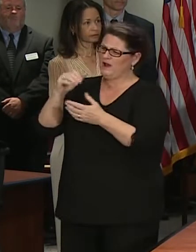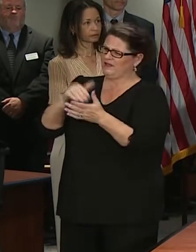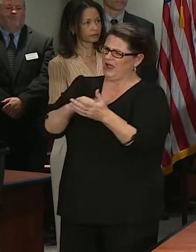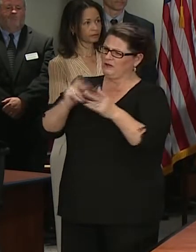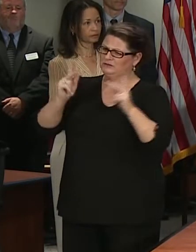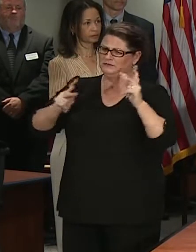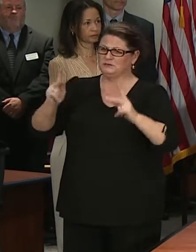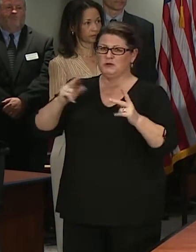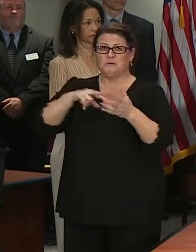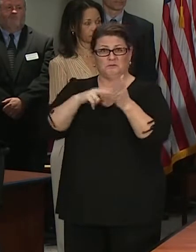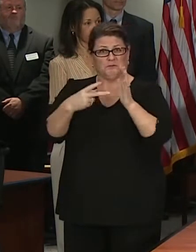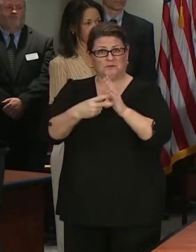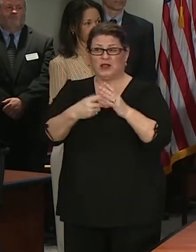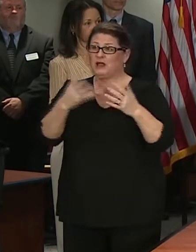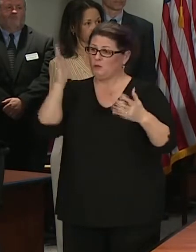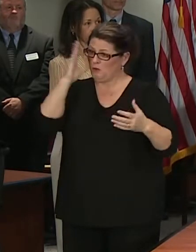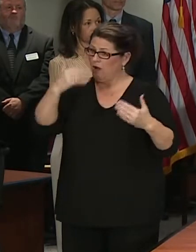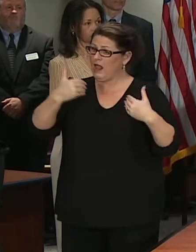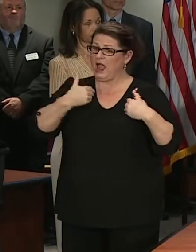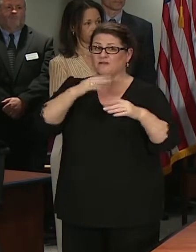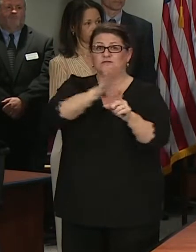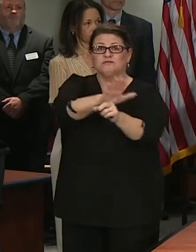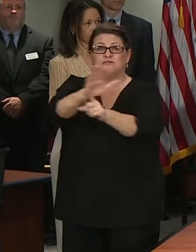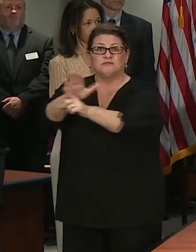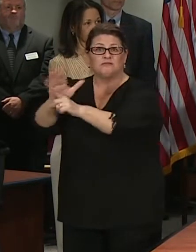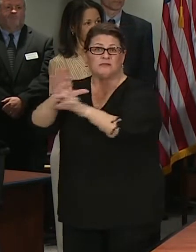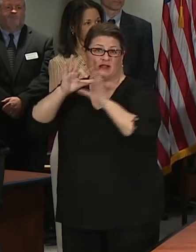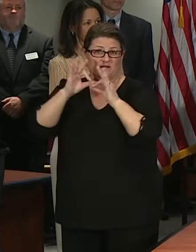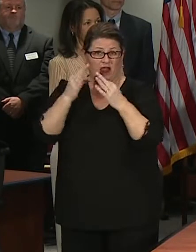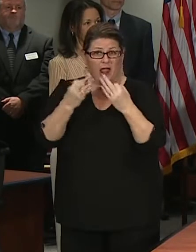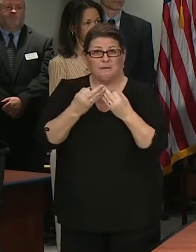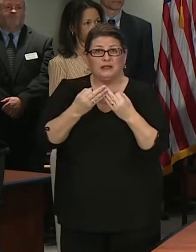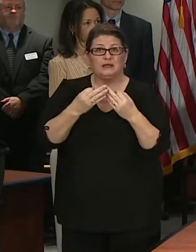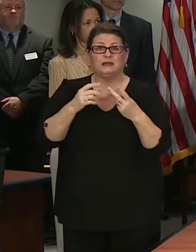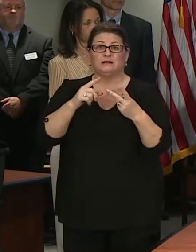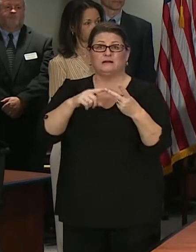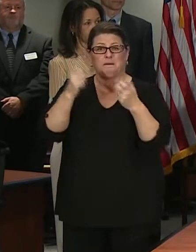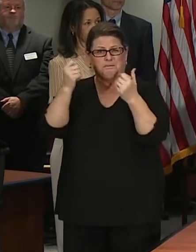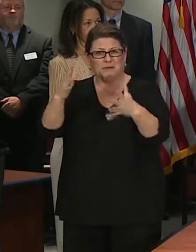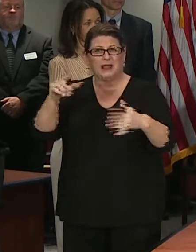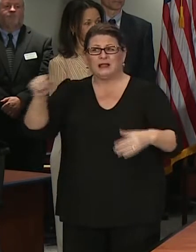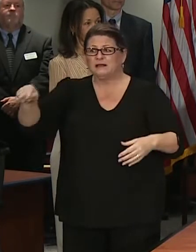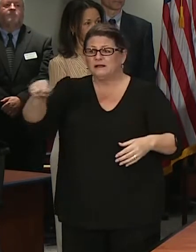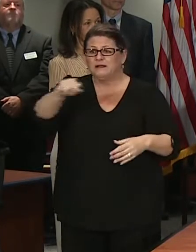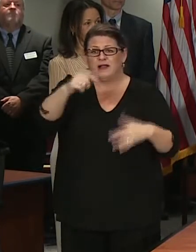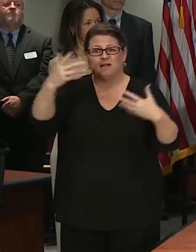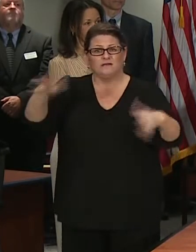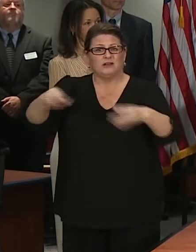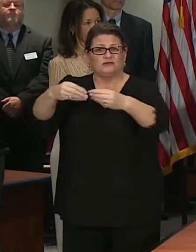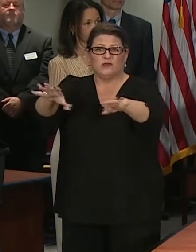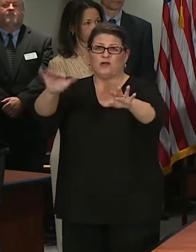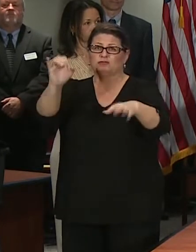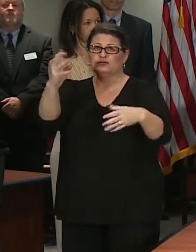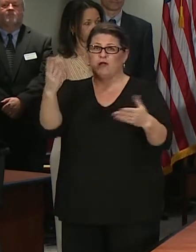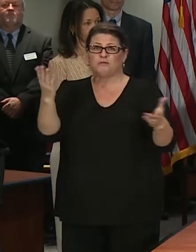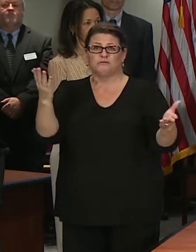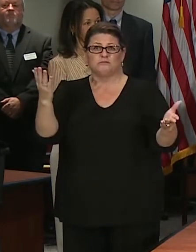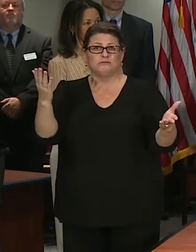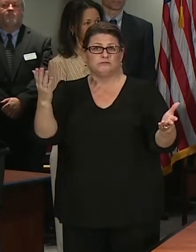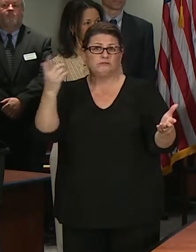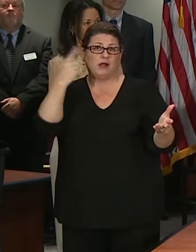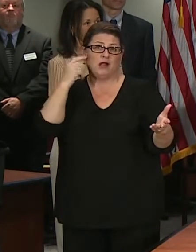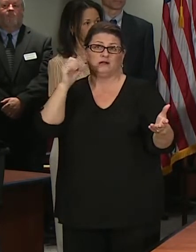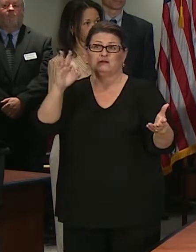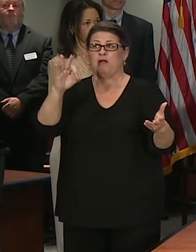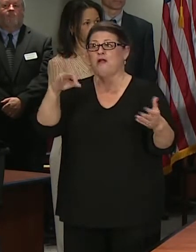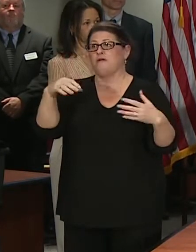we know there'll be more. We know there are many more than that that have lost their jobs, either because of the market,